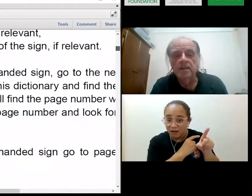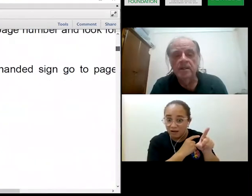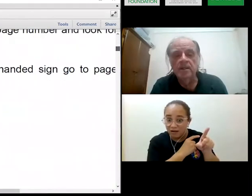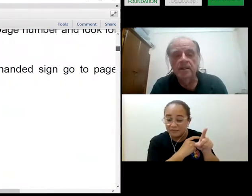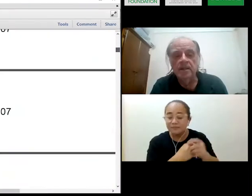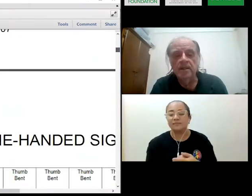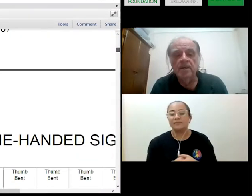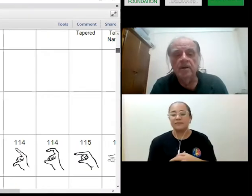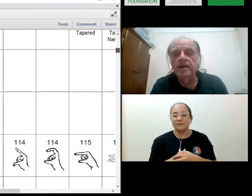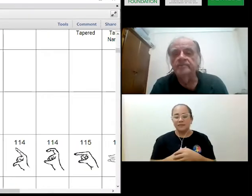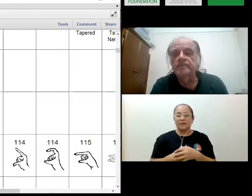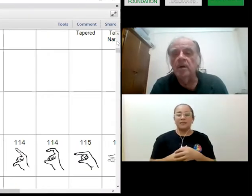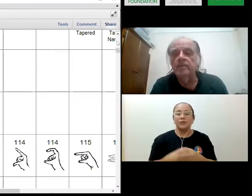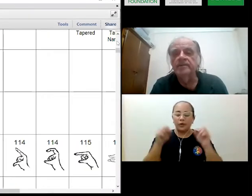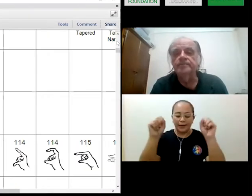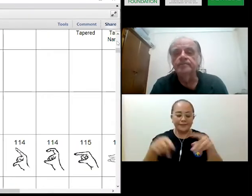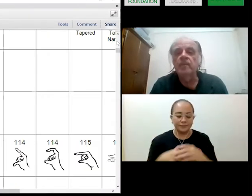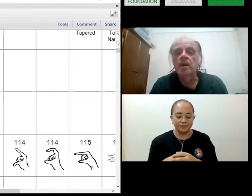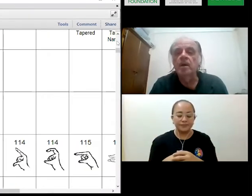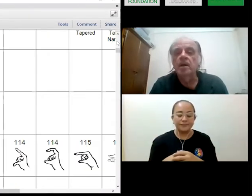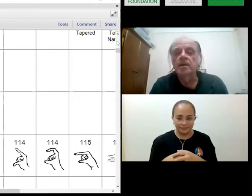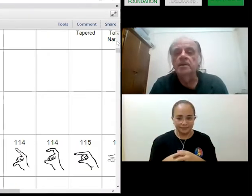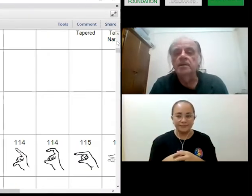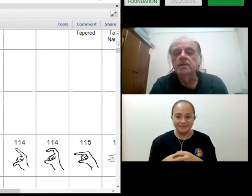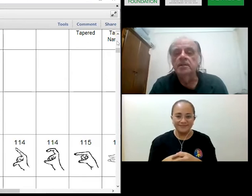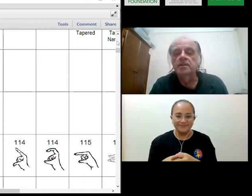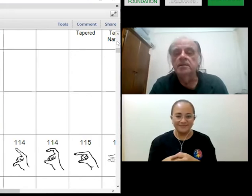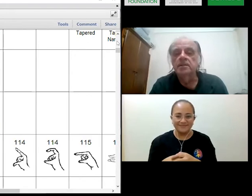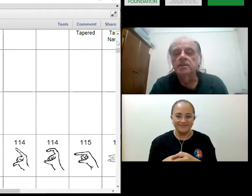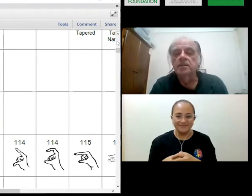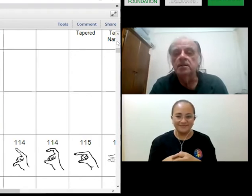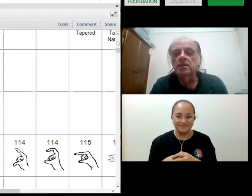That's correct, sir. Okay, all right.